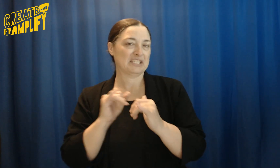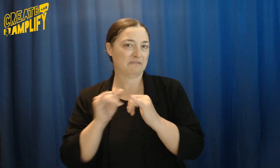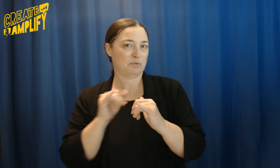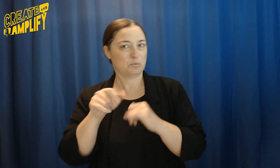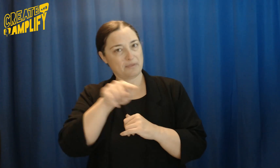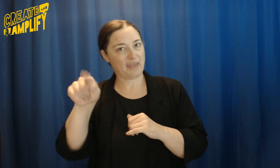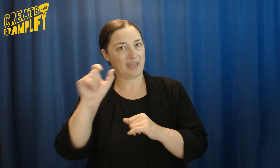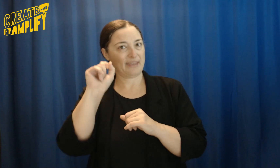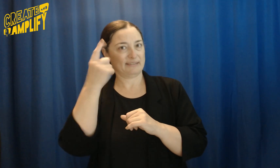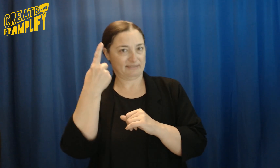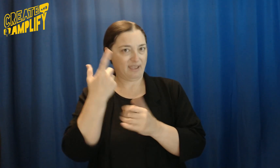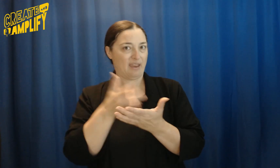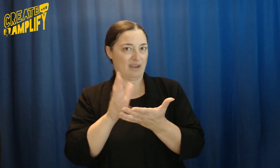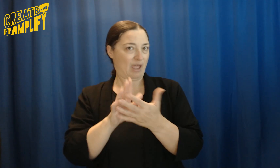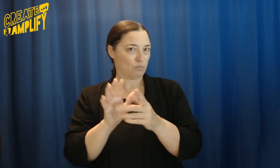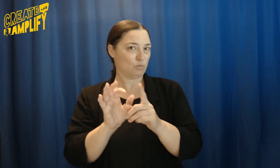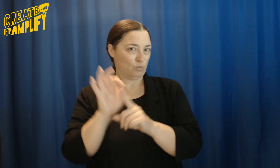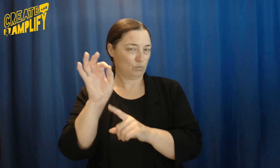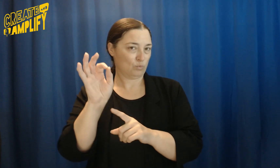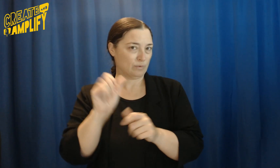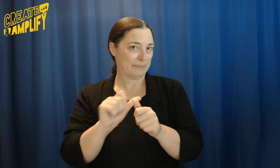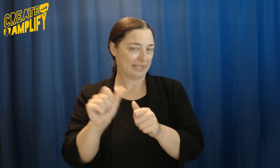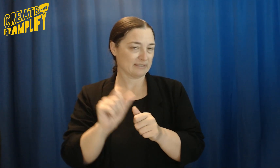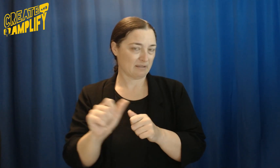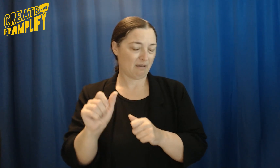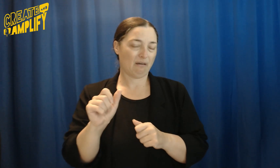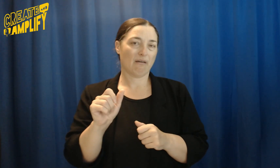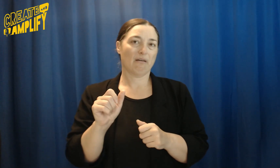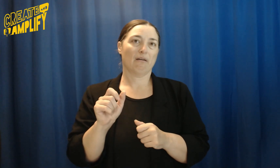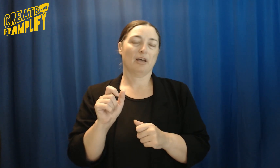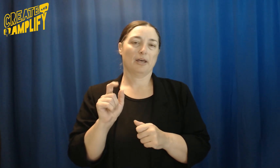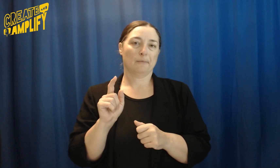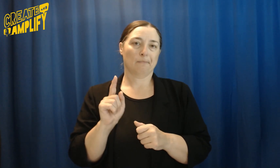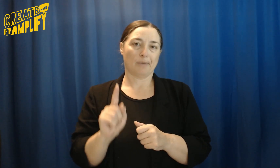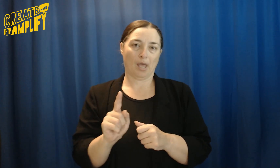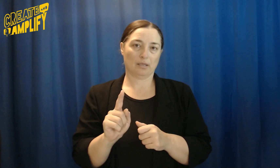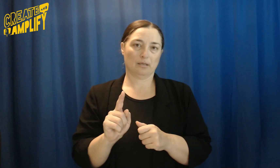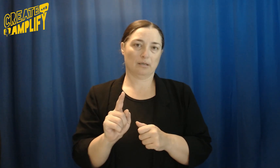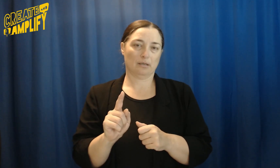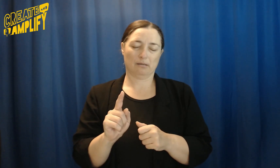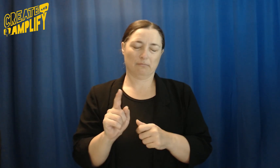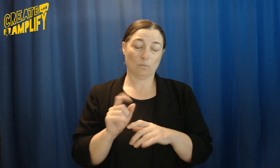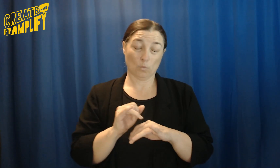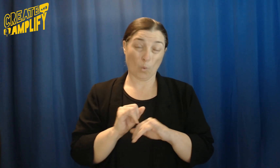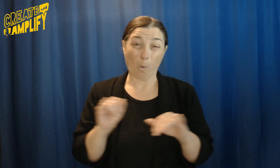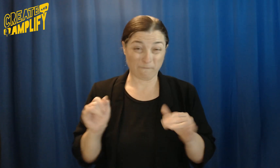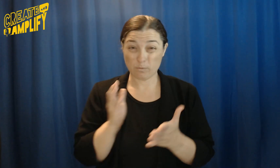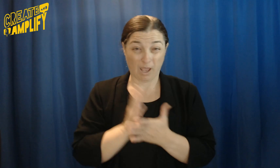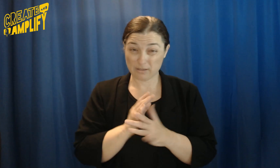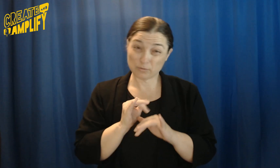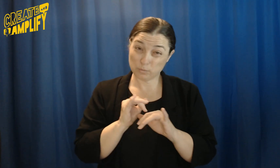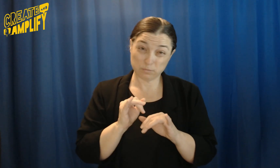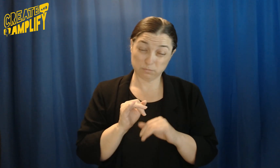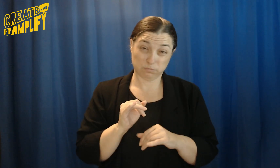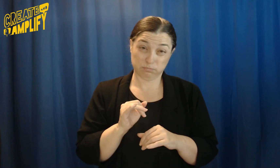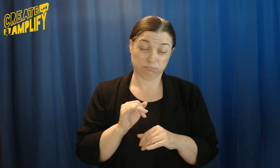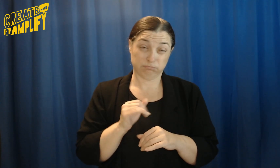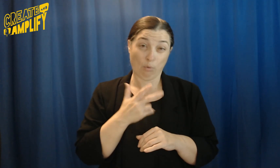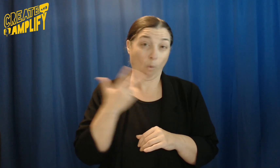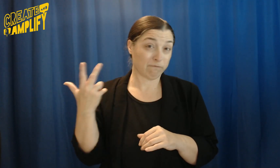this better. But it ended up just being really awful and very triggering. So I